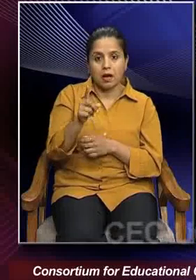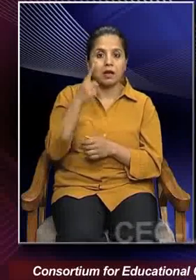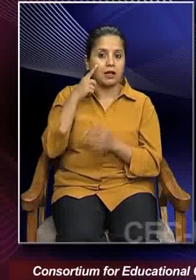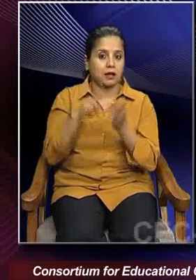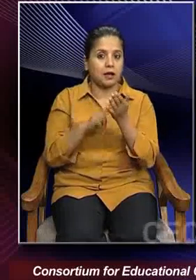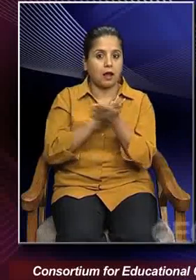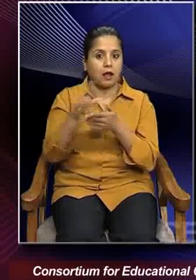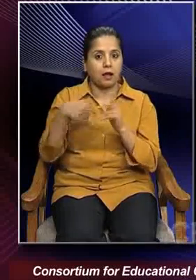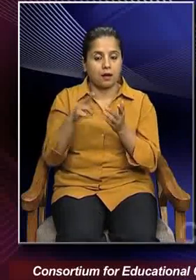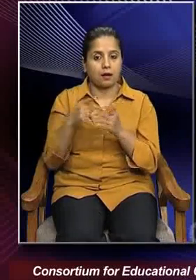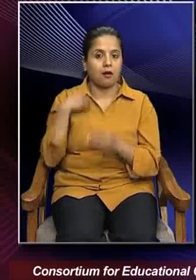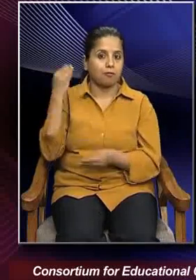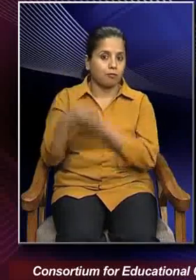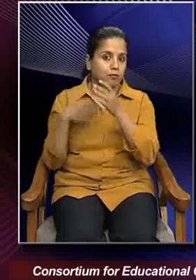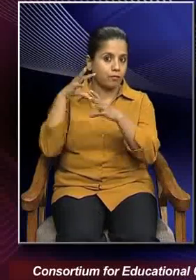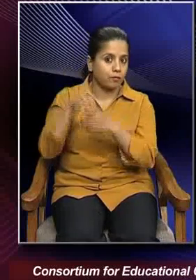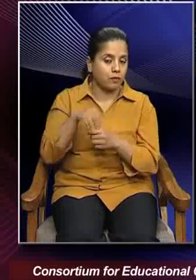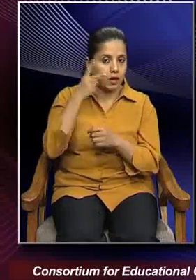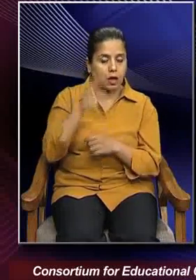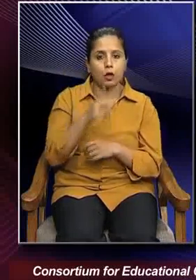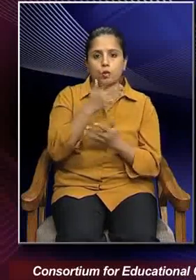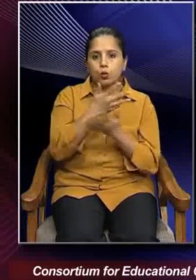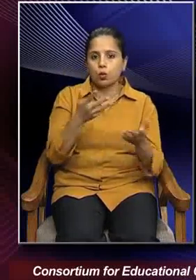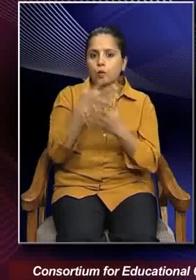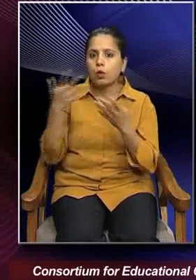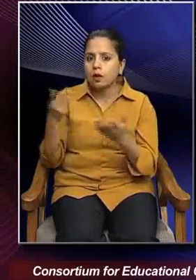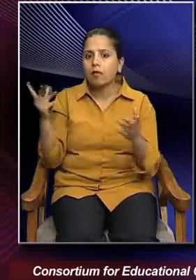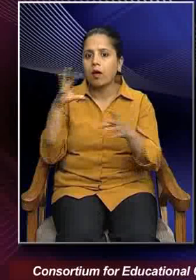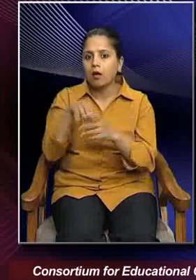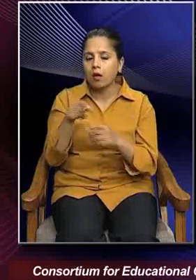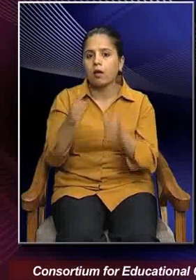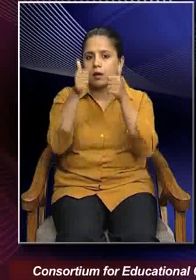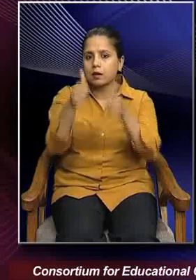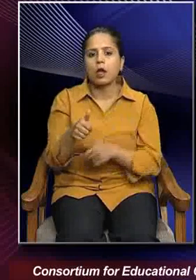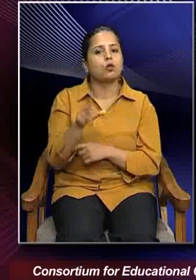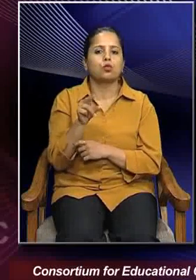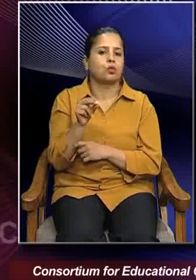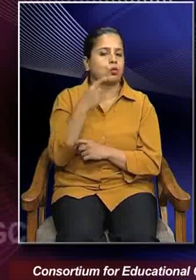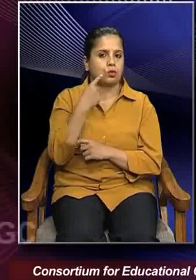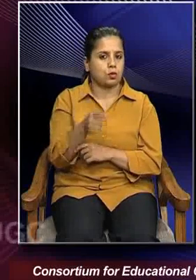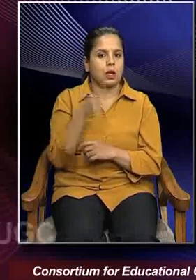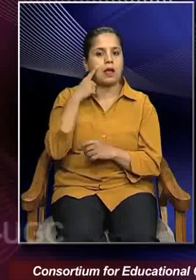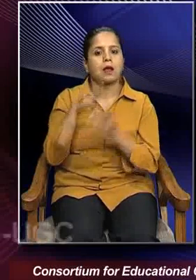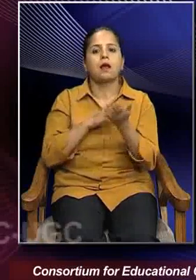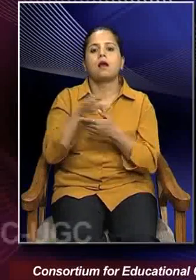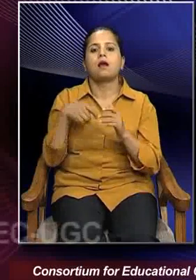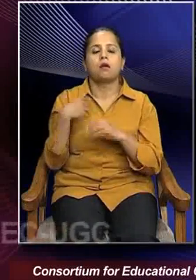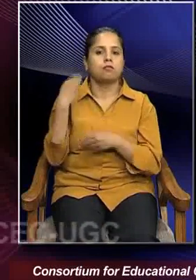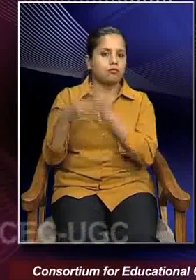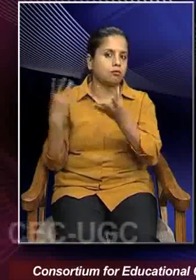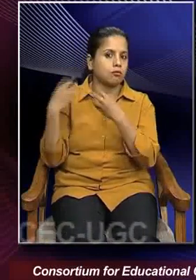is not resulted by the connection of two substances. Inherence is inherent in